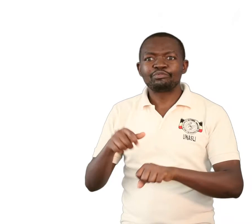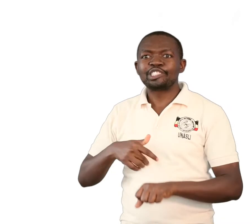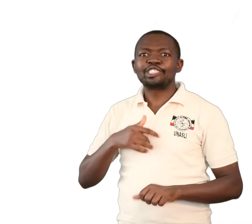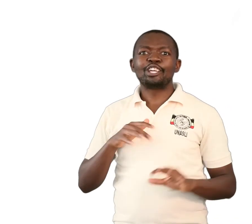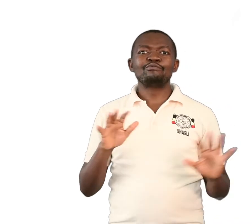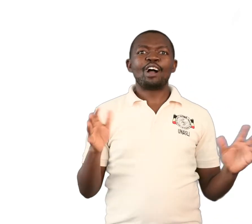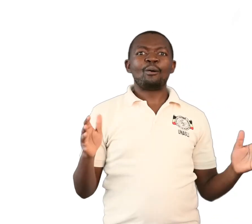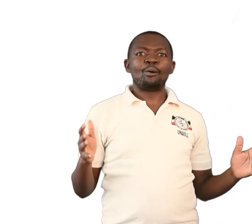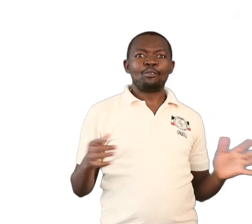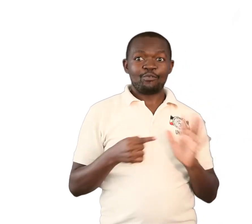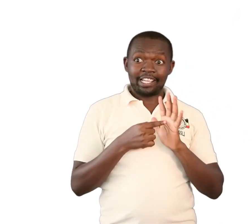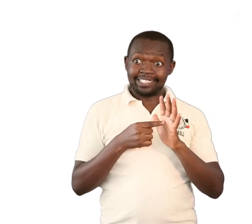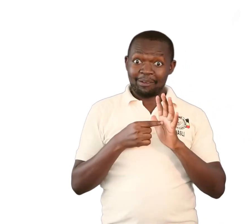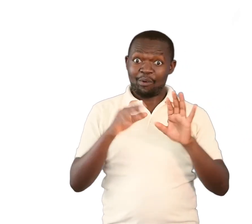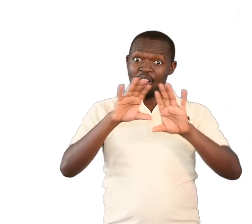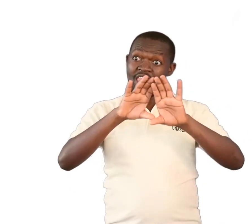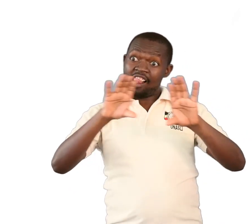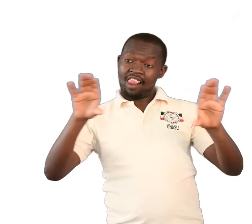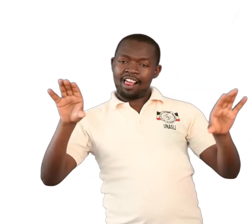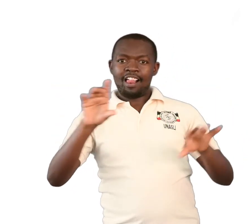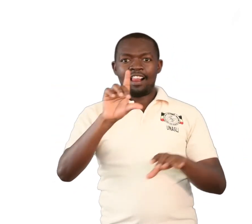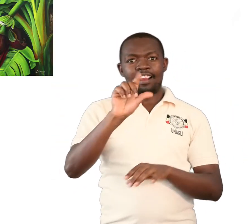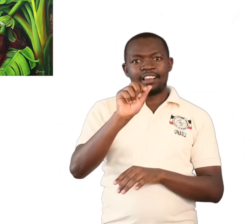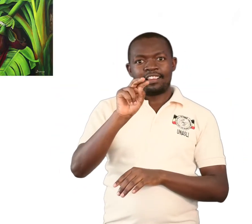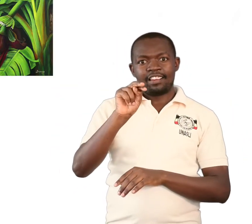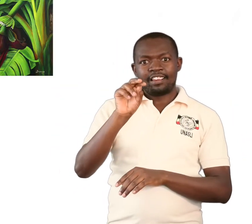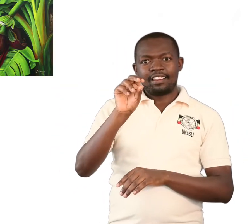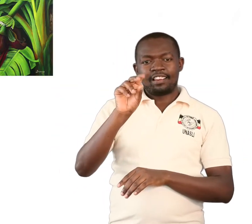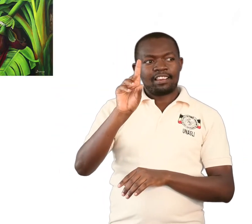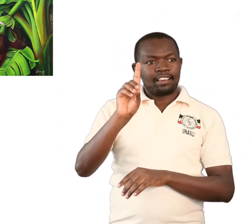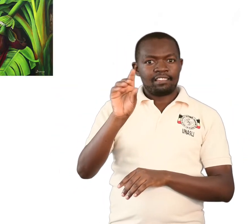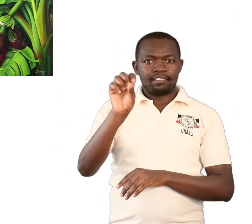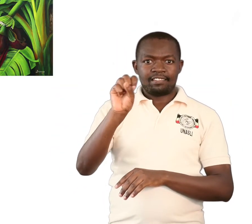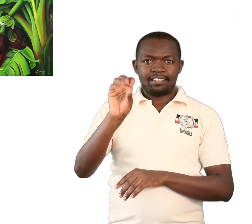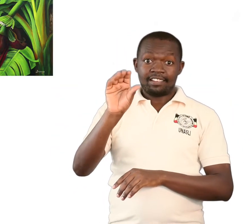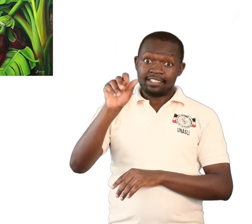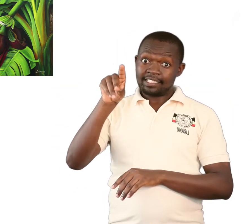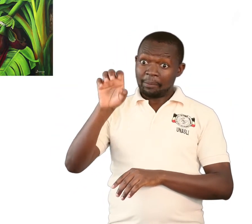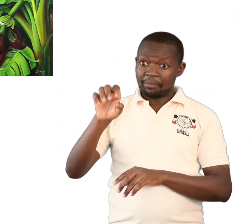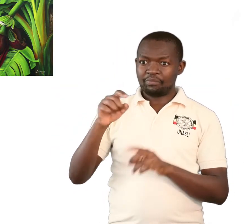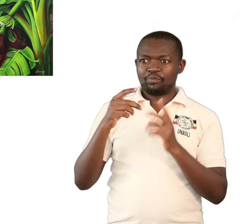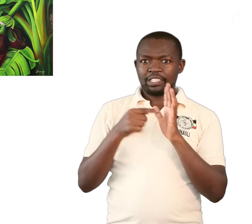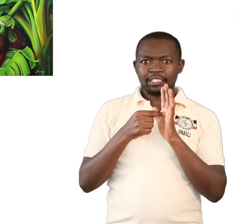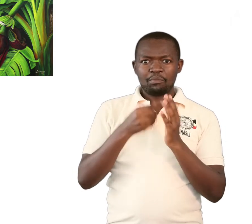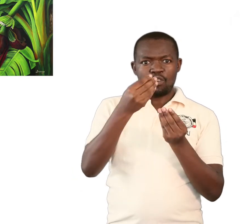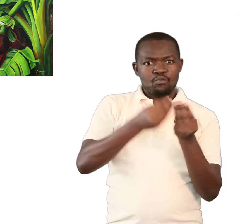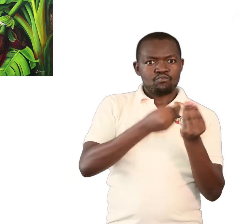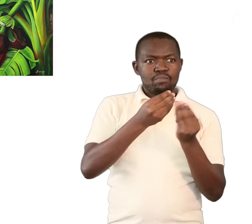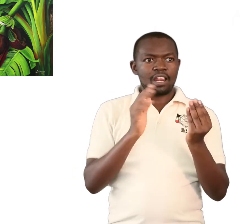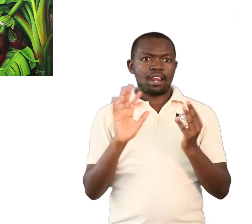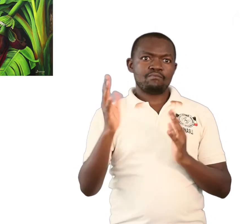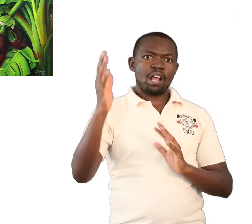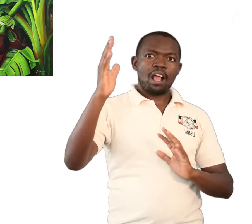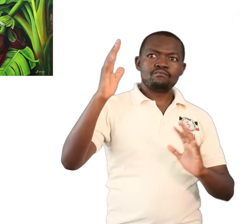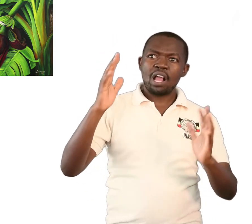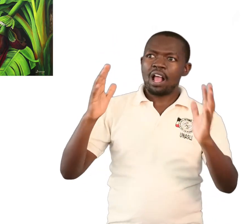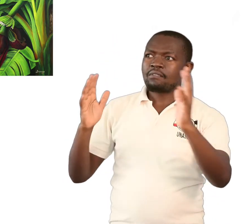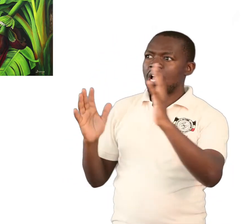for example. One looks at a banana plantation when it is